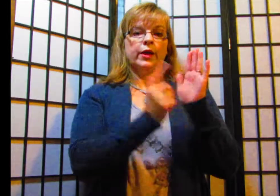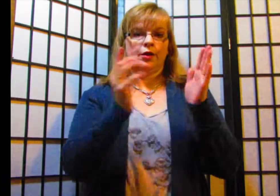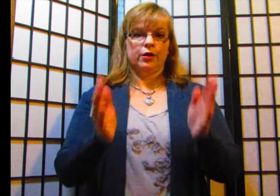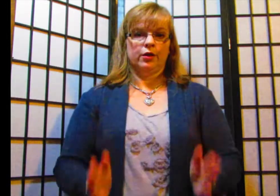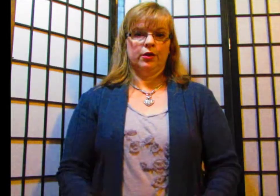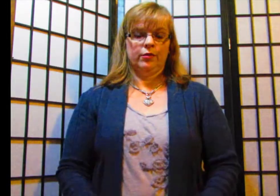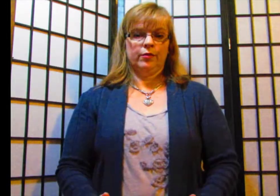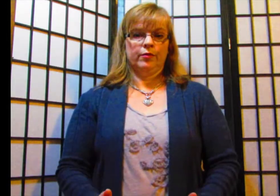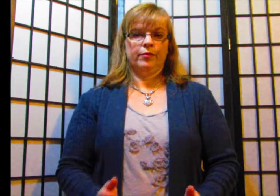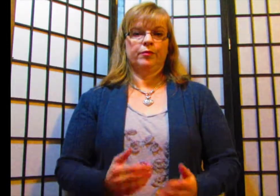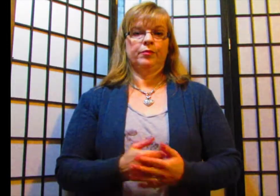lawyer,